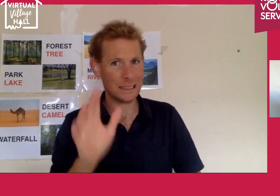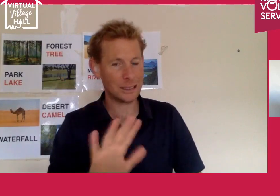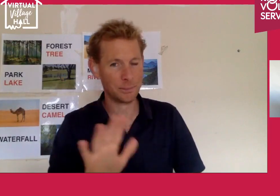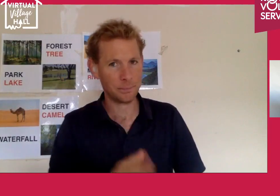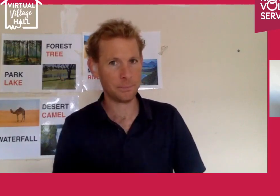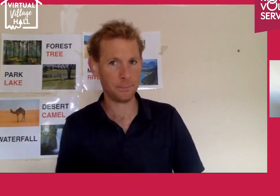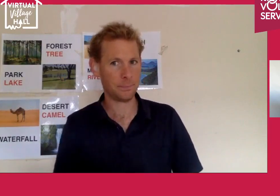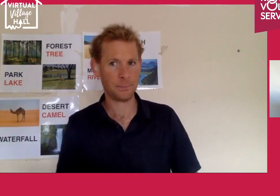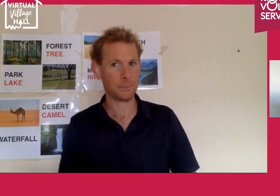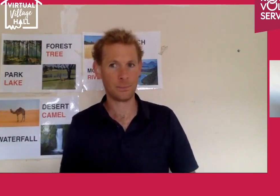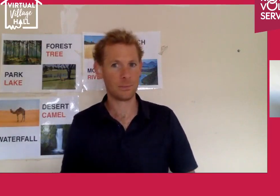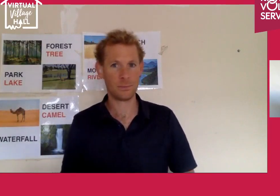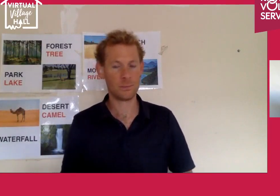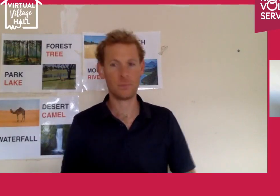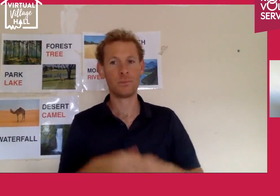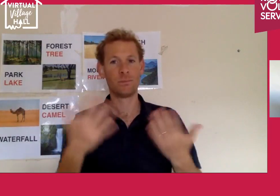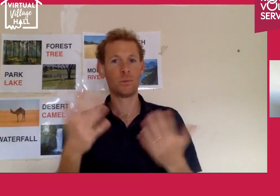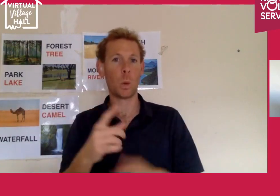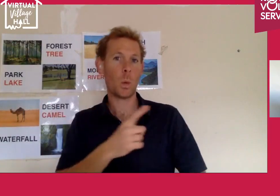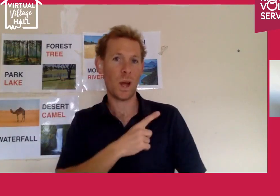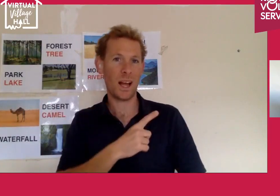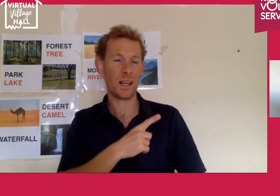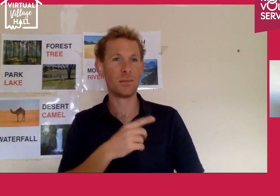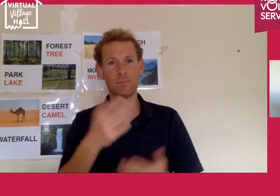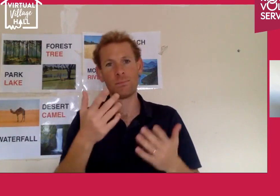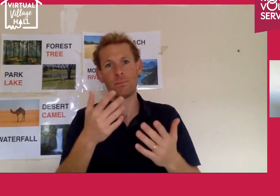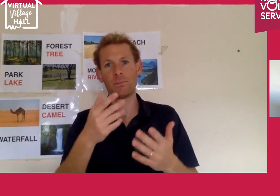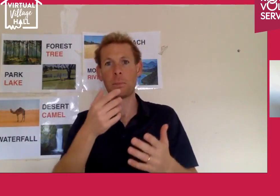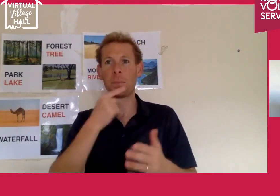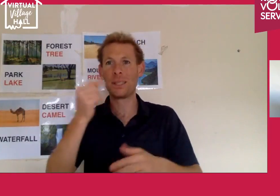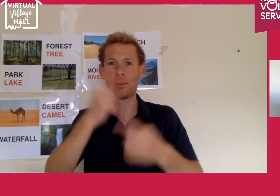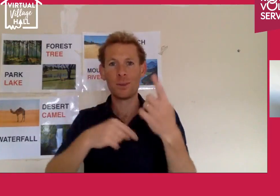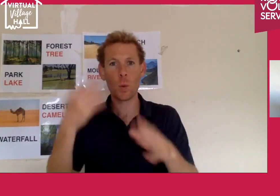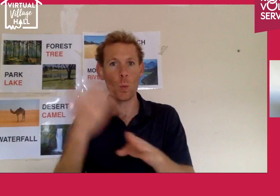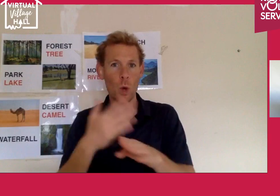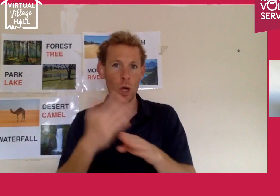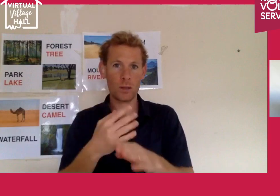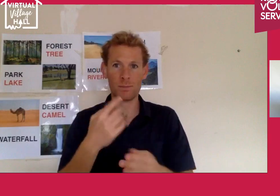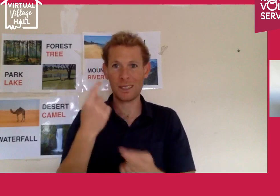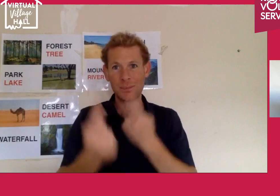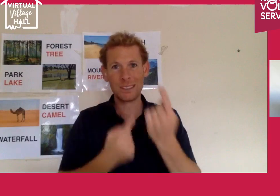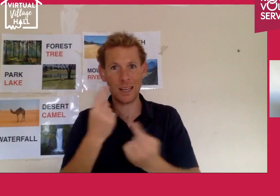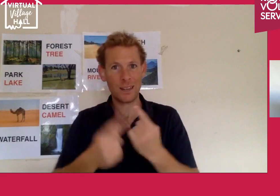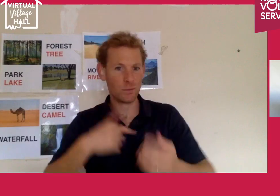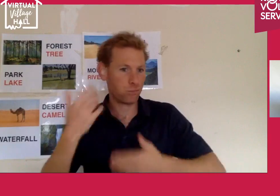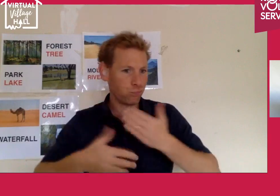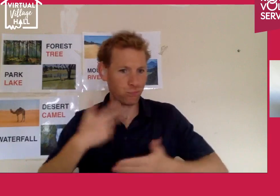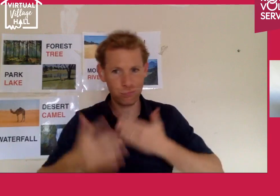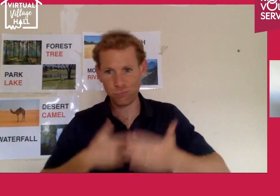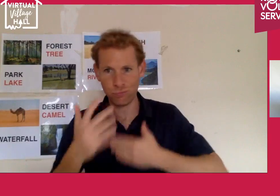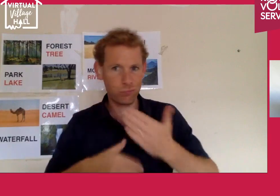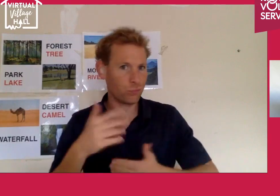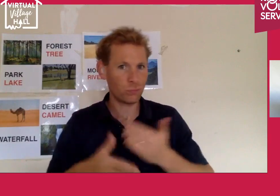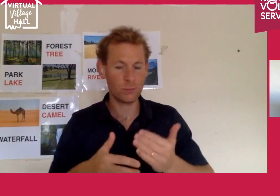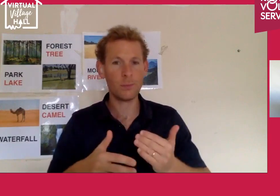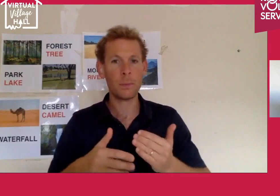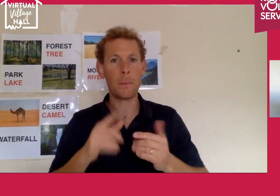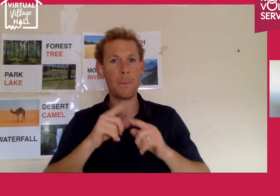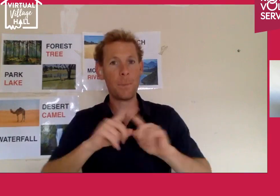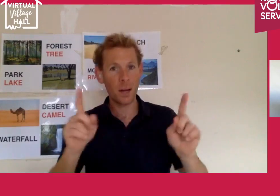interpreters is not always easy. And the reason for that is Some people work for themselves.